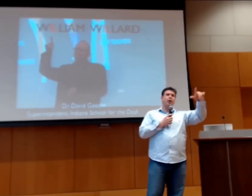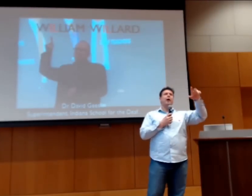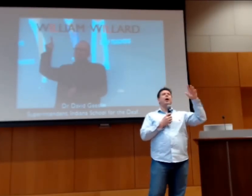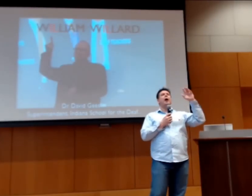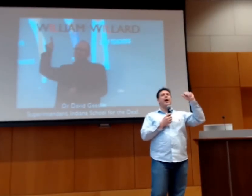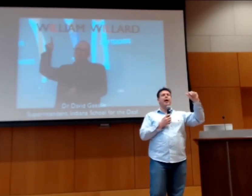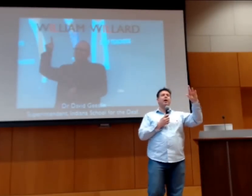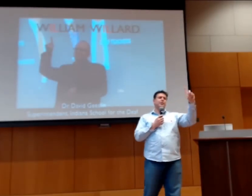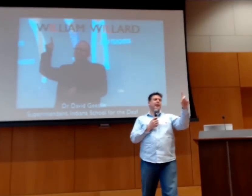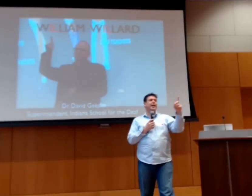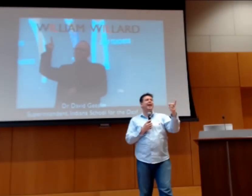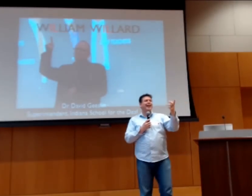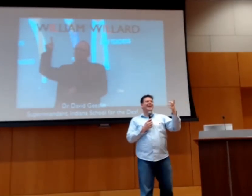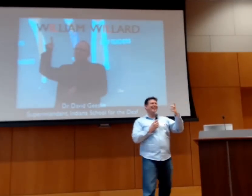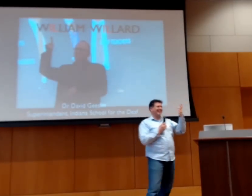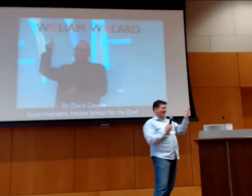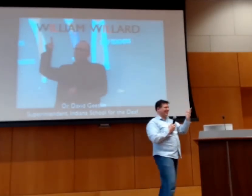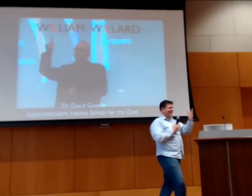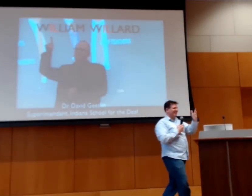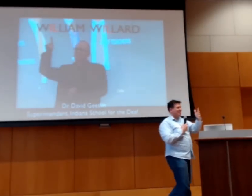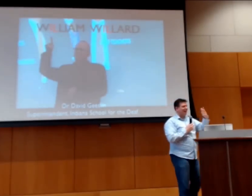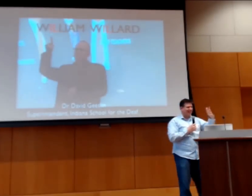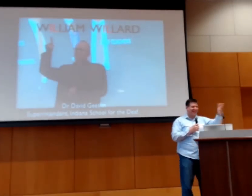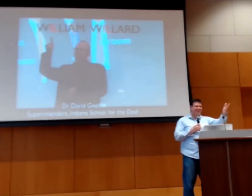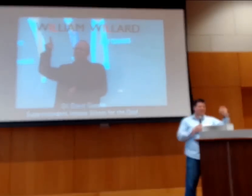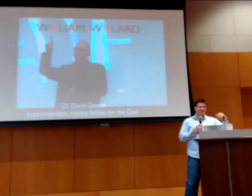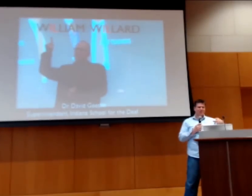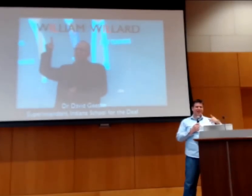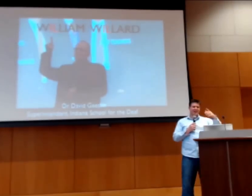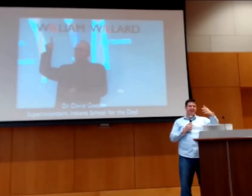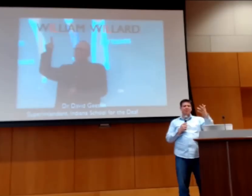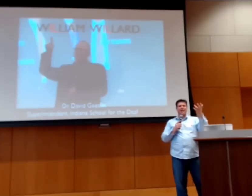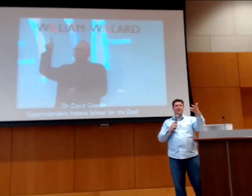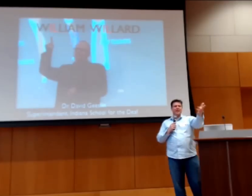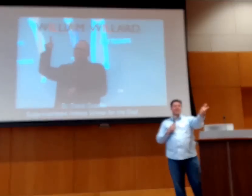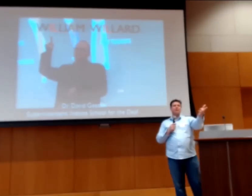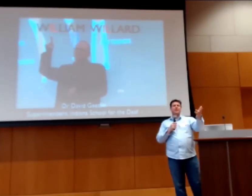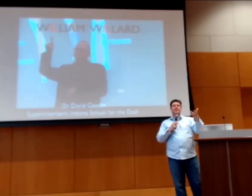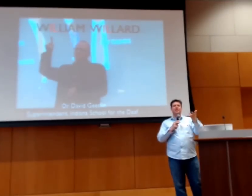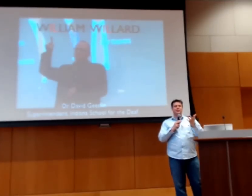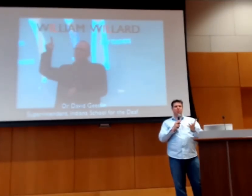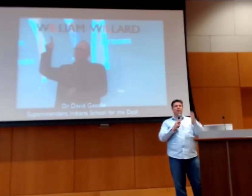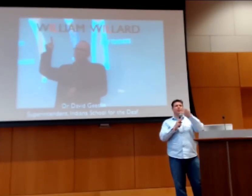-A-R-D. But I understand what you're saying. That's an interesting situation where you